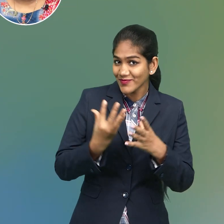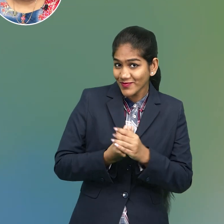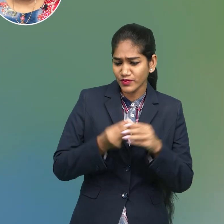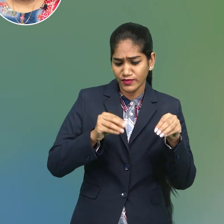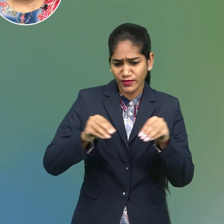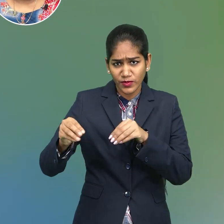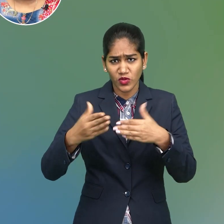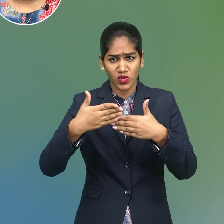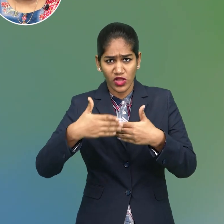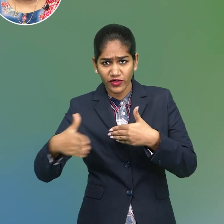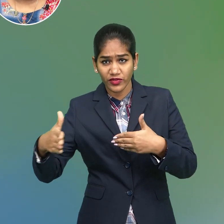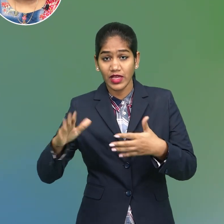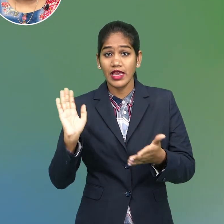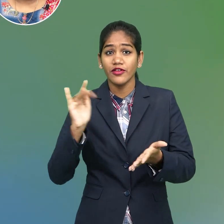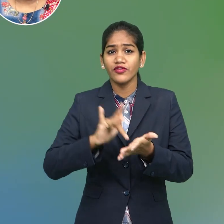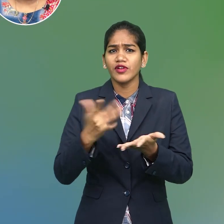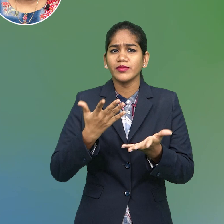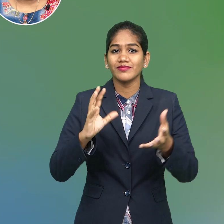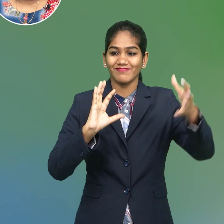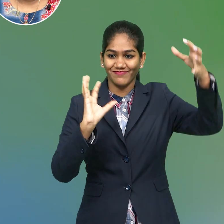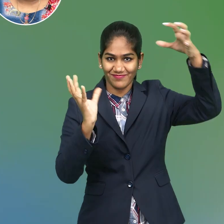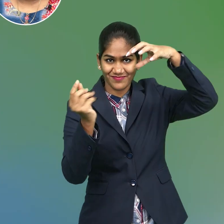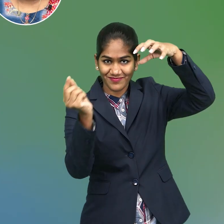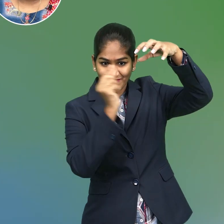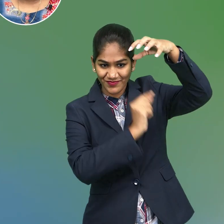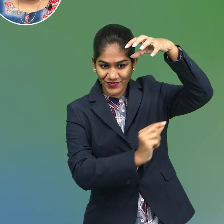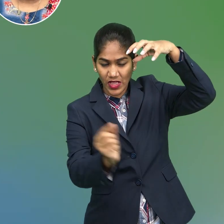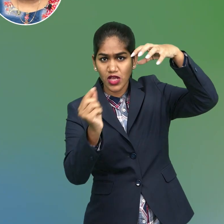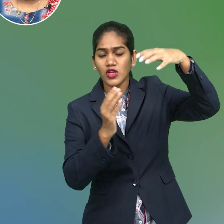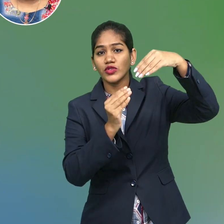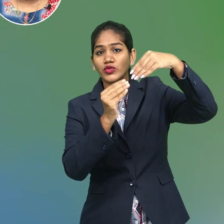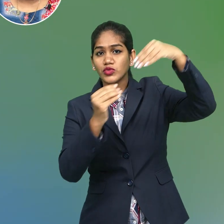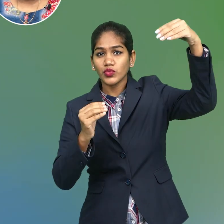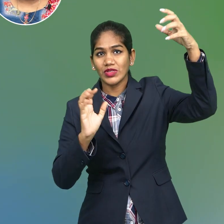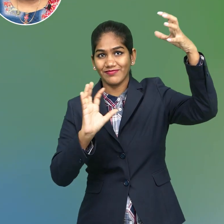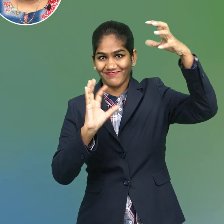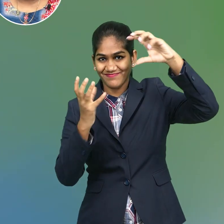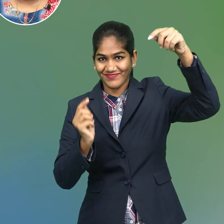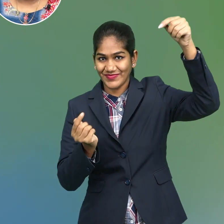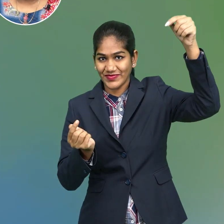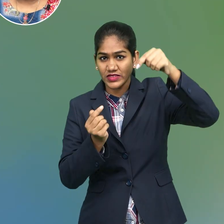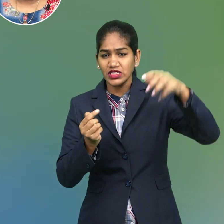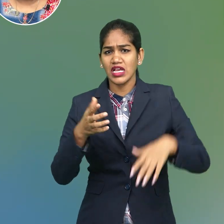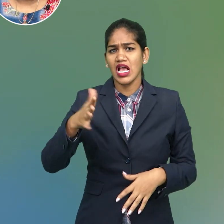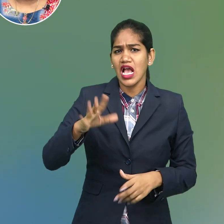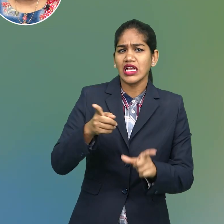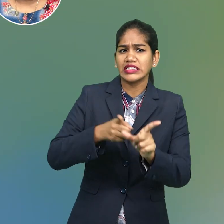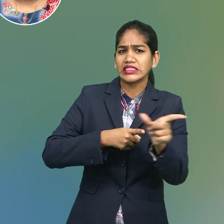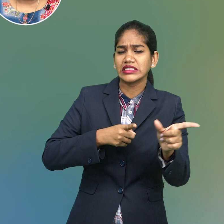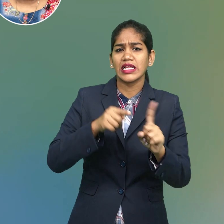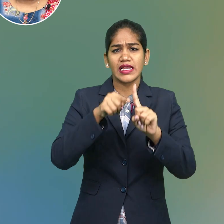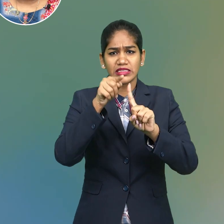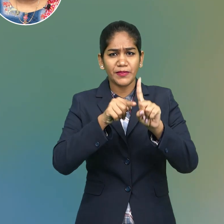As we move away from equator towards the poles, the average annual temperature